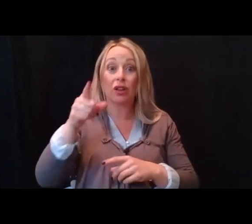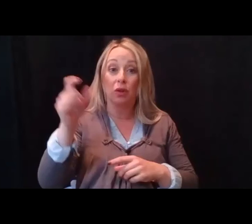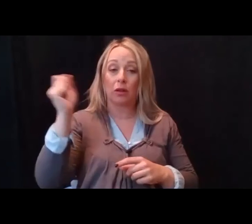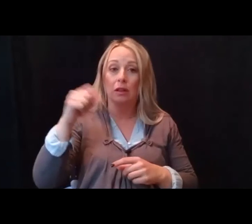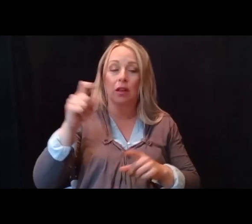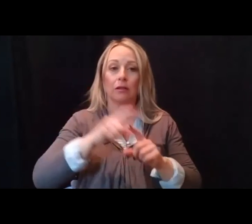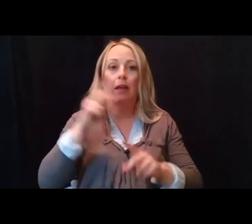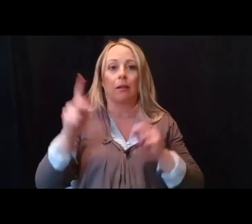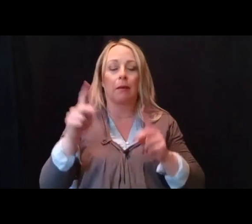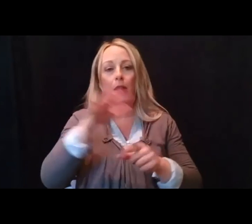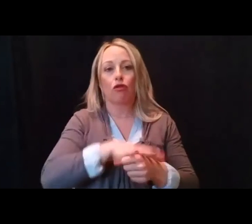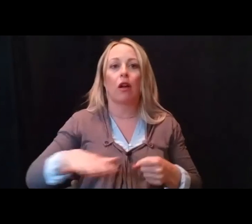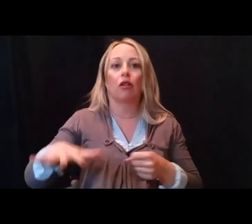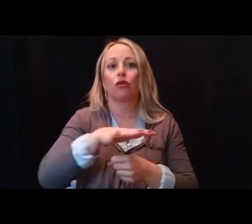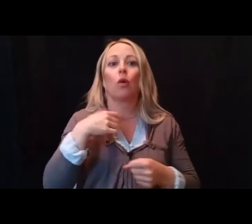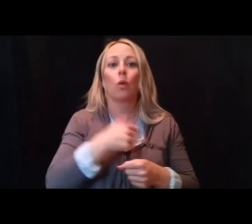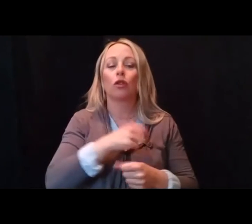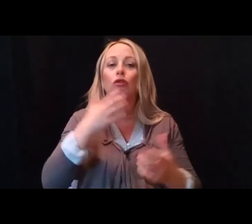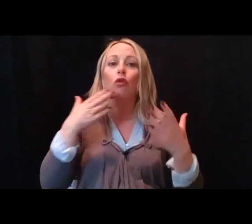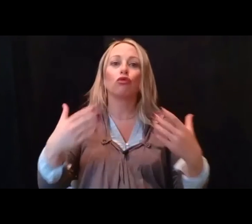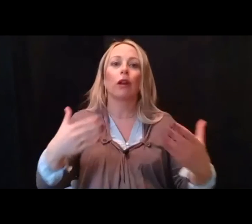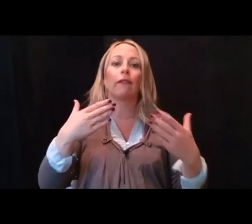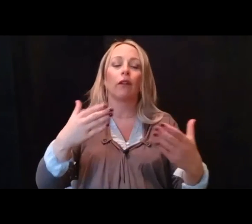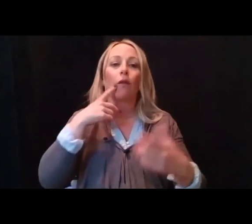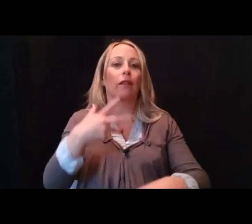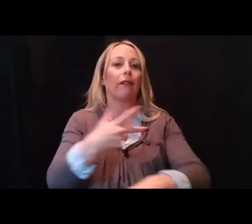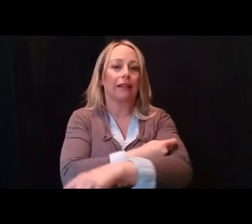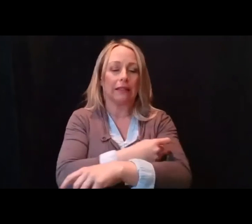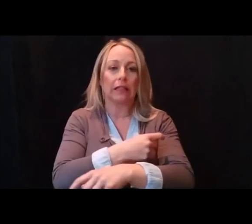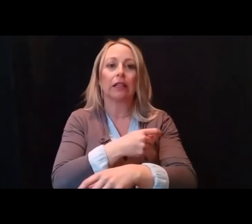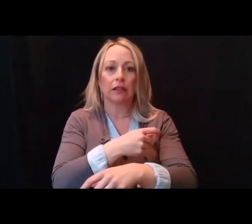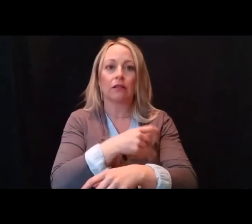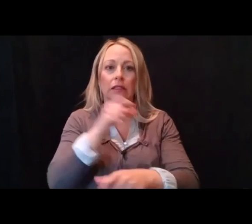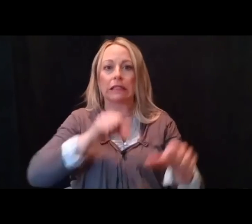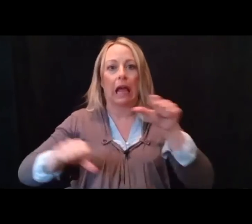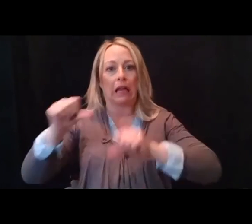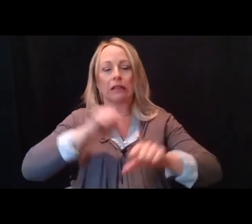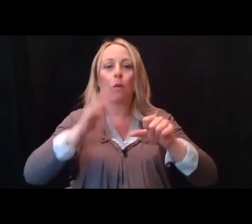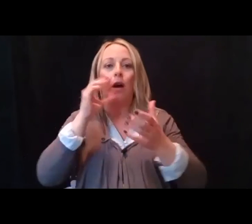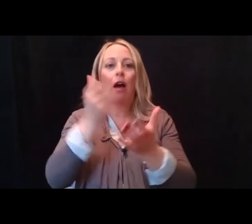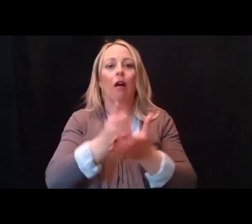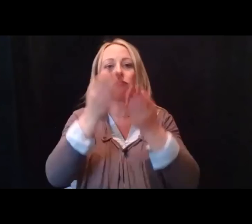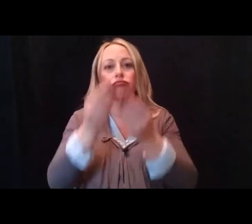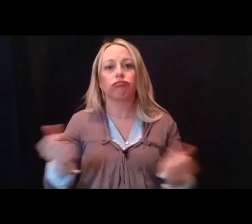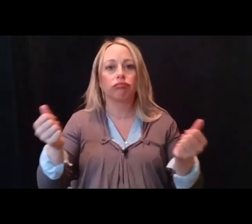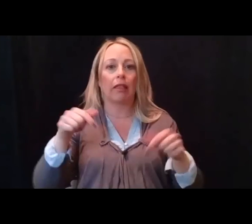around you. We are so grateful for the vaccine science that will help end this pandemic. Thank